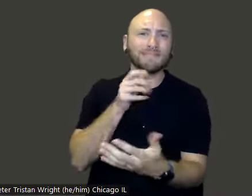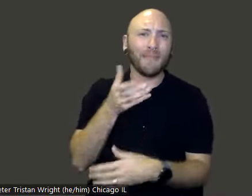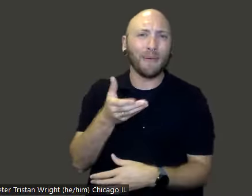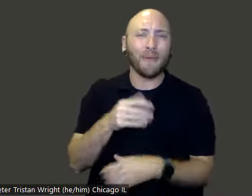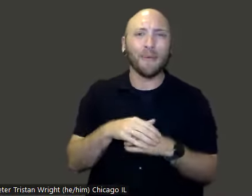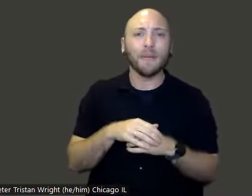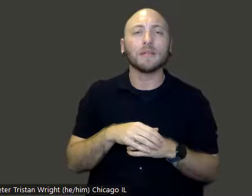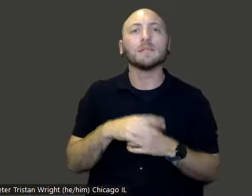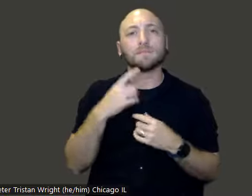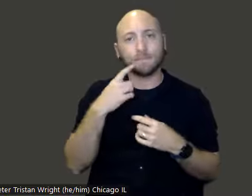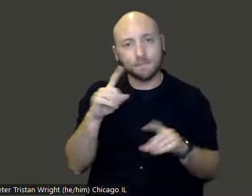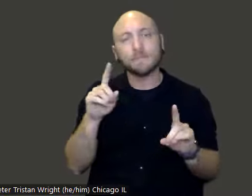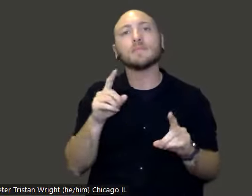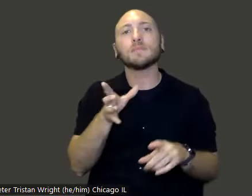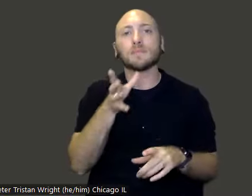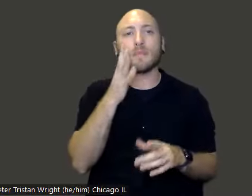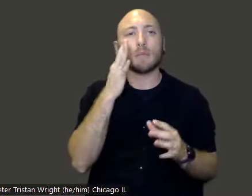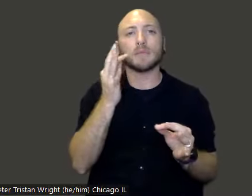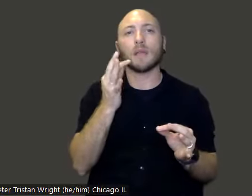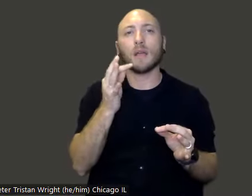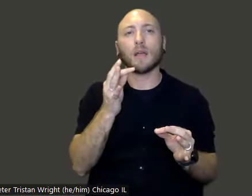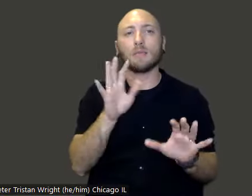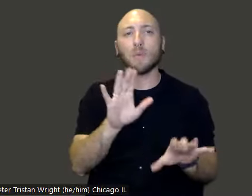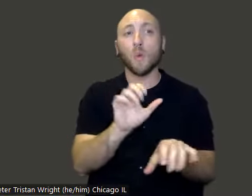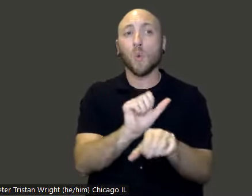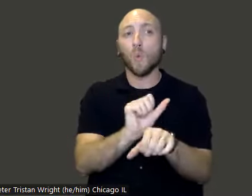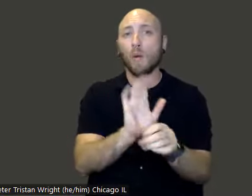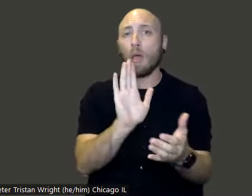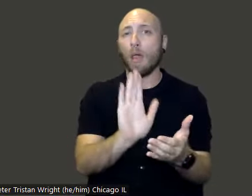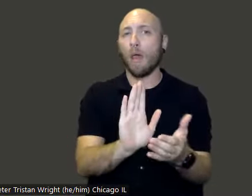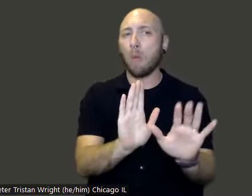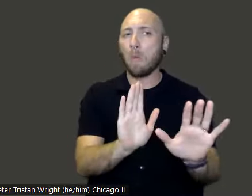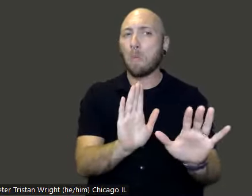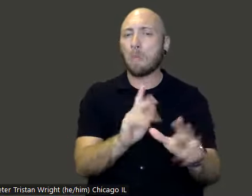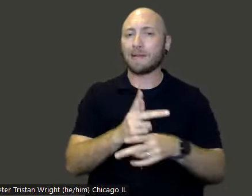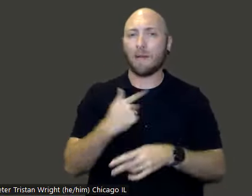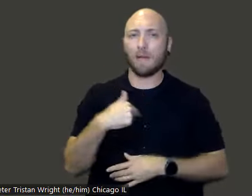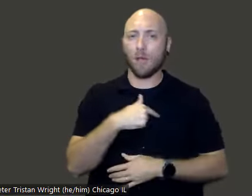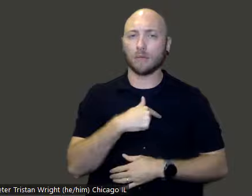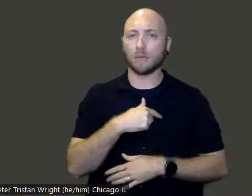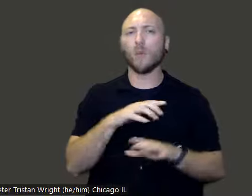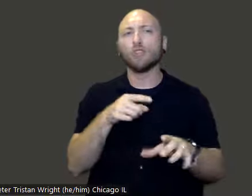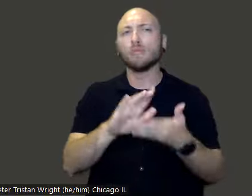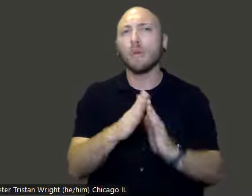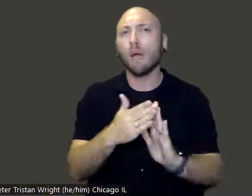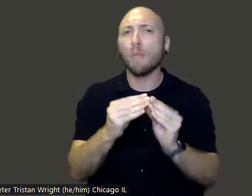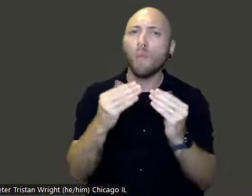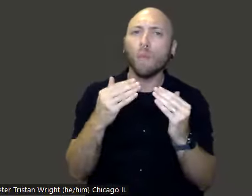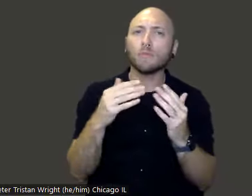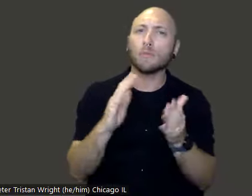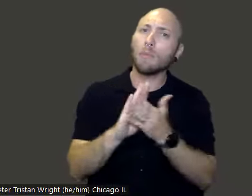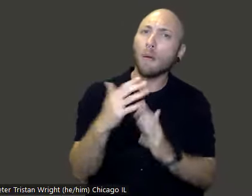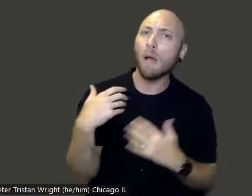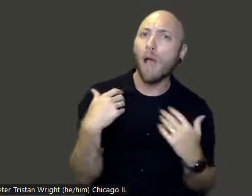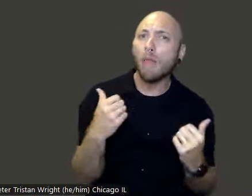to take care of me and my brothers more, when she got more healthy and in better shape. Um,